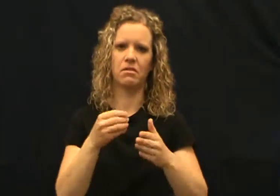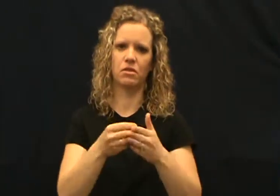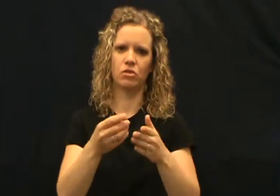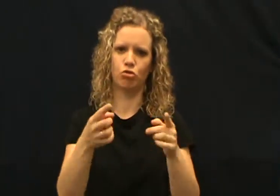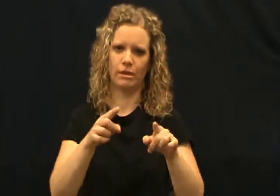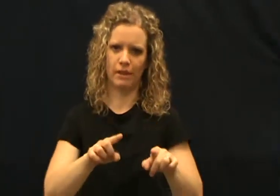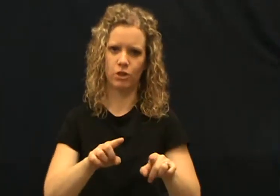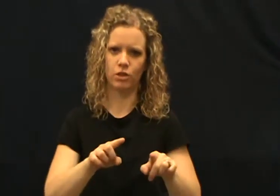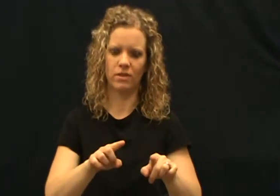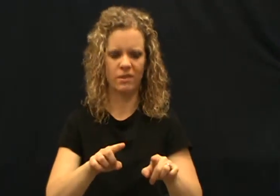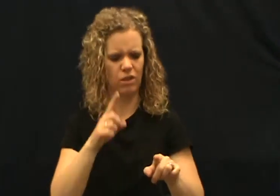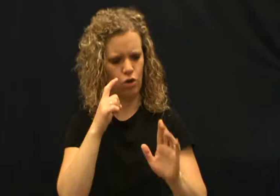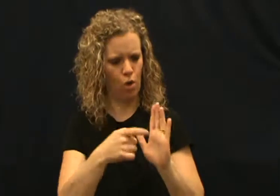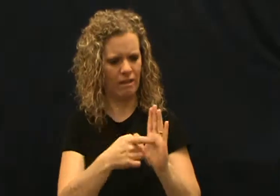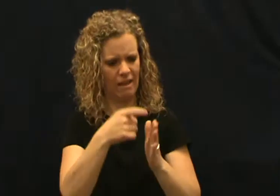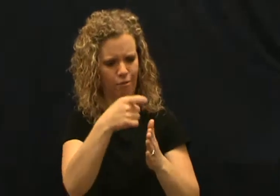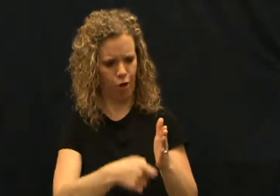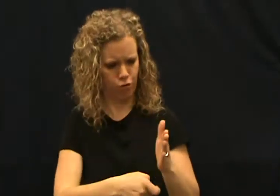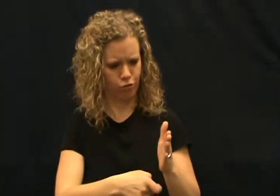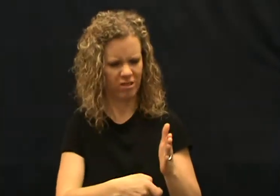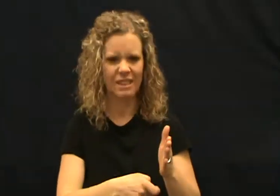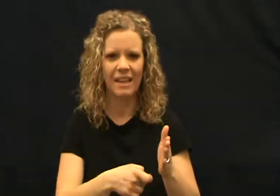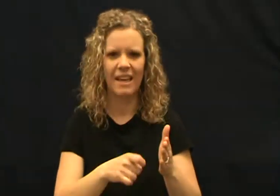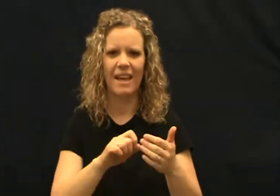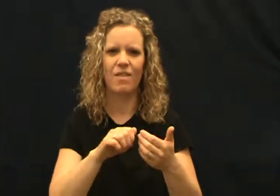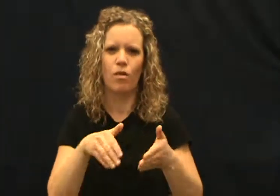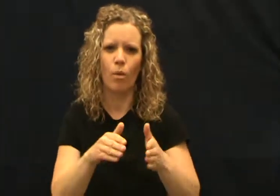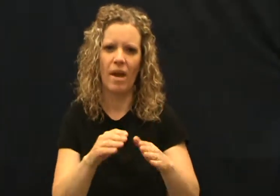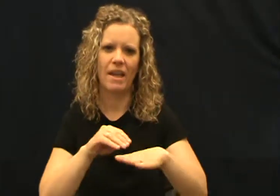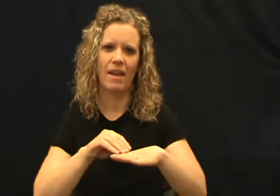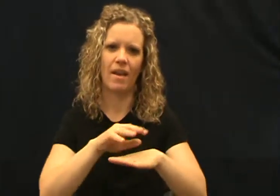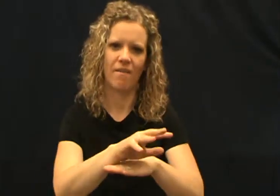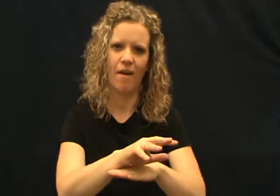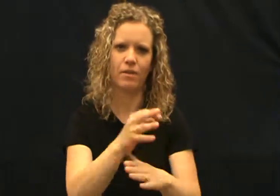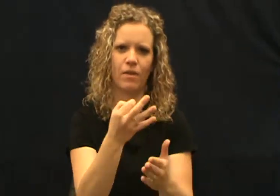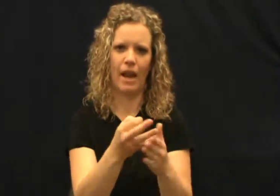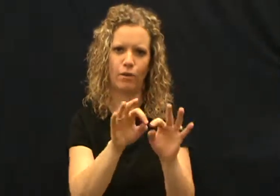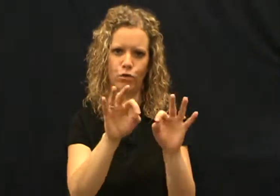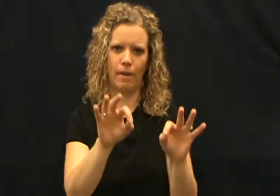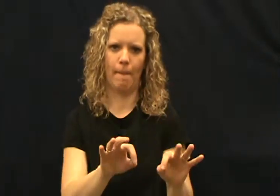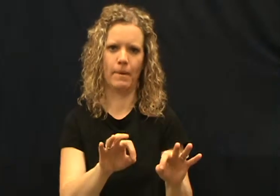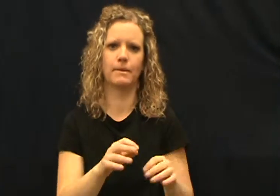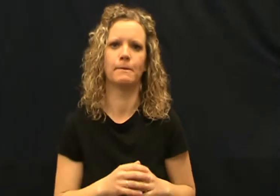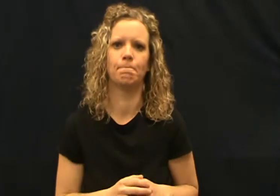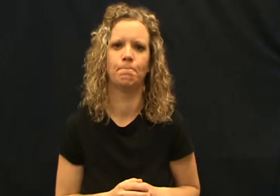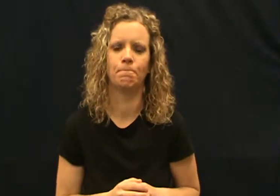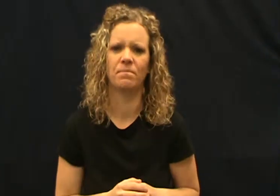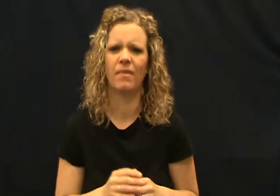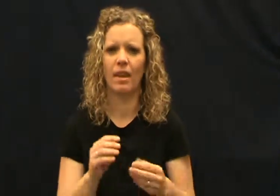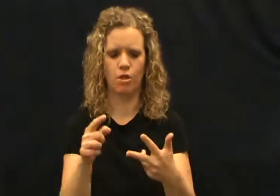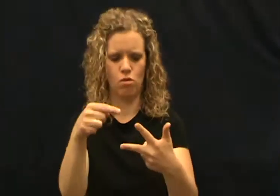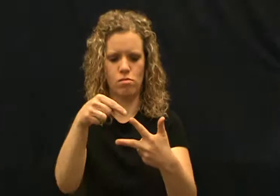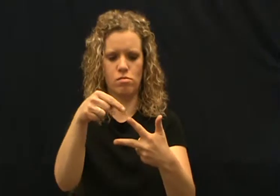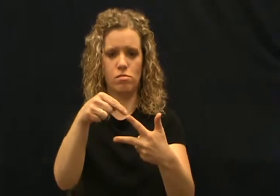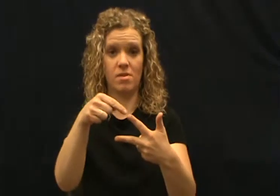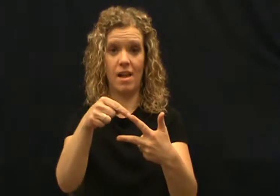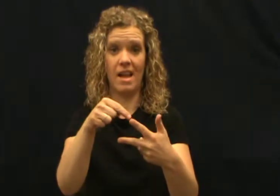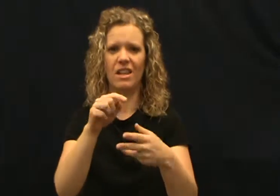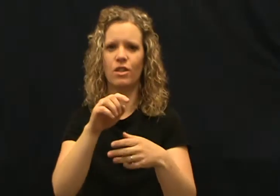deciding how that affects the financial statements in terms of dollars. Let's go back to number two again. The company always receives something